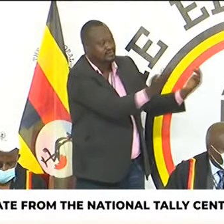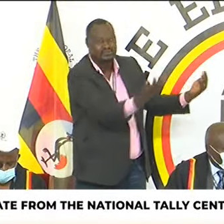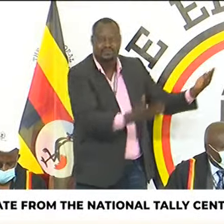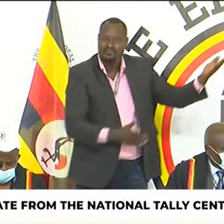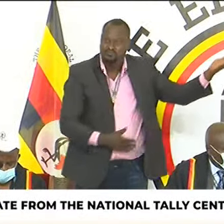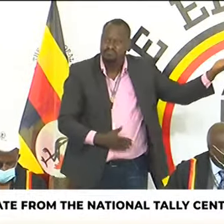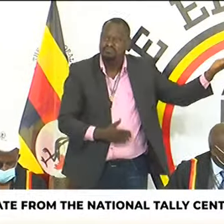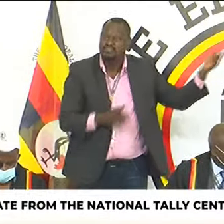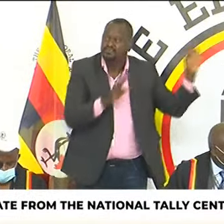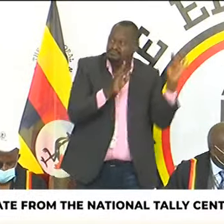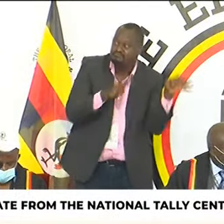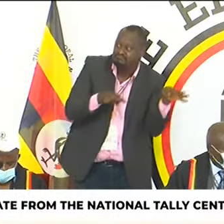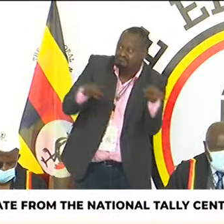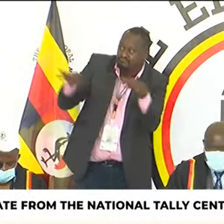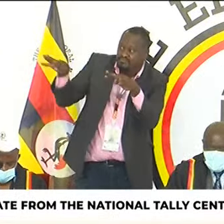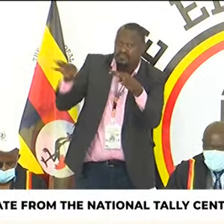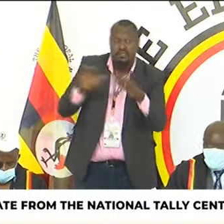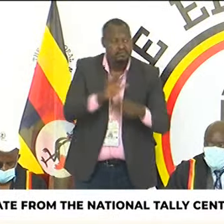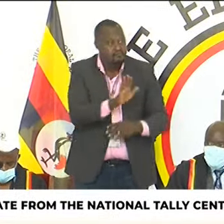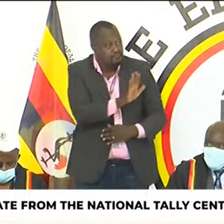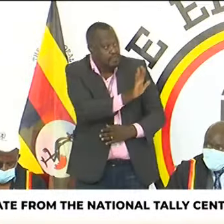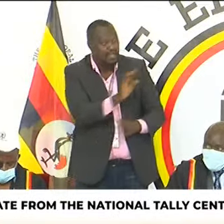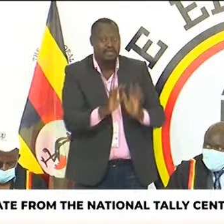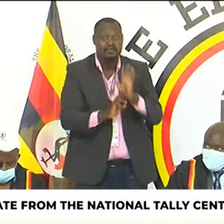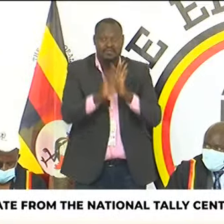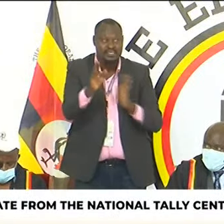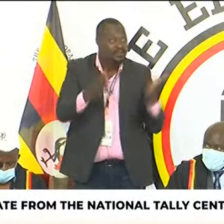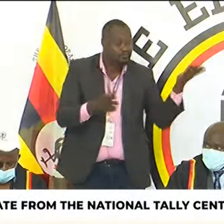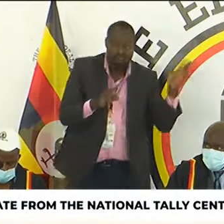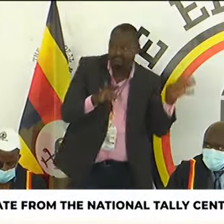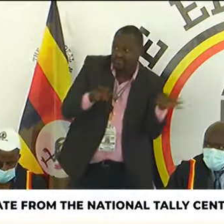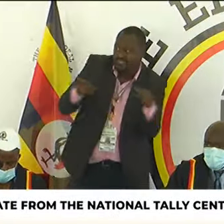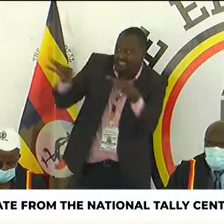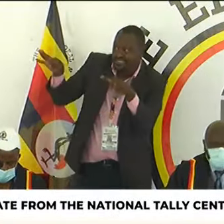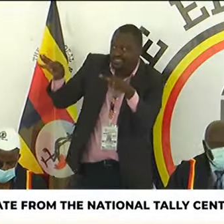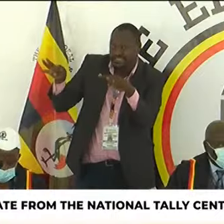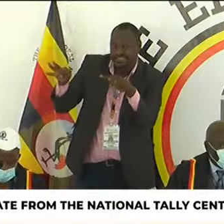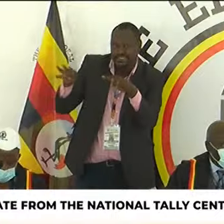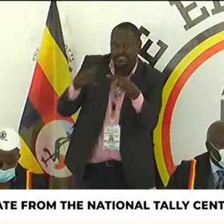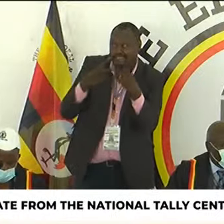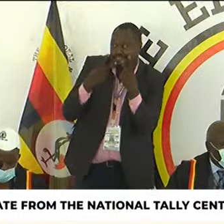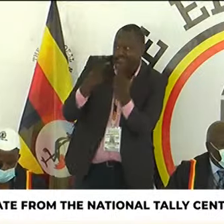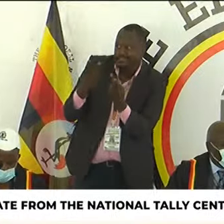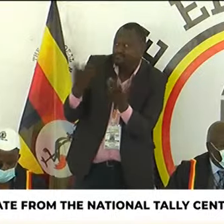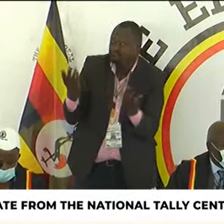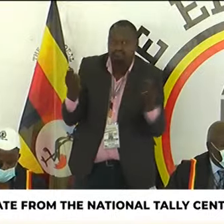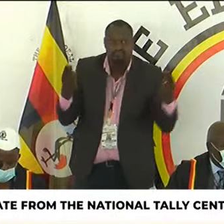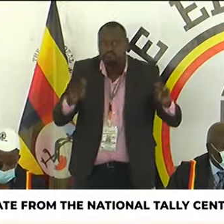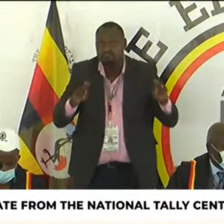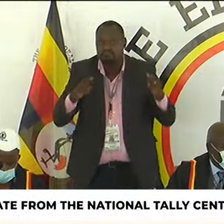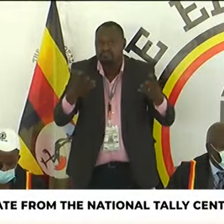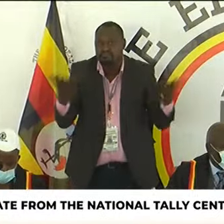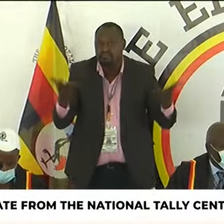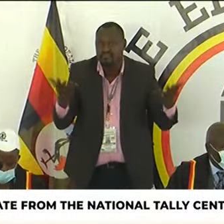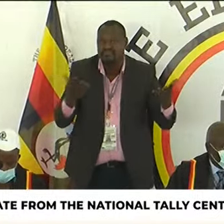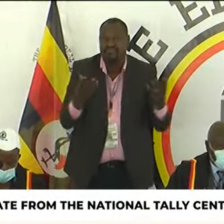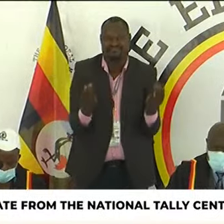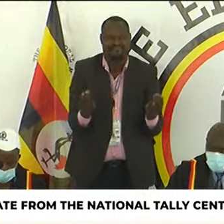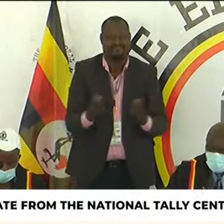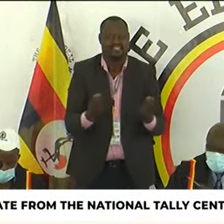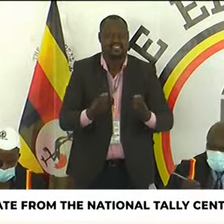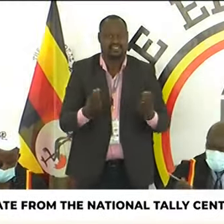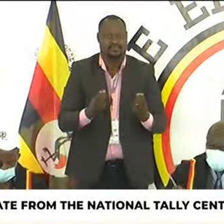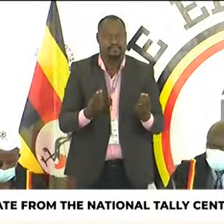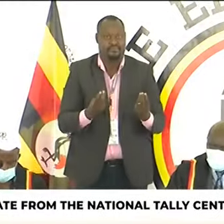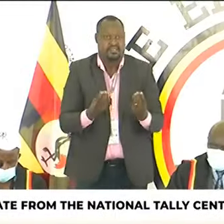or their representatives, so that they can track and see what is taking place. So